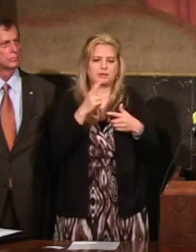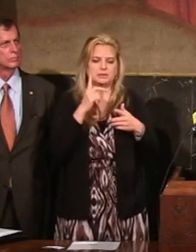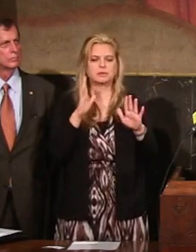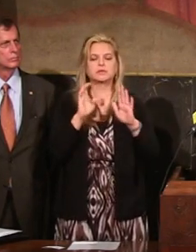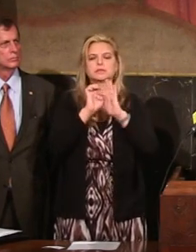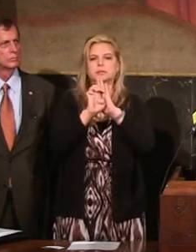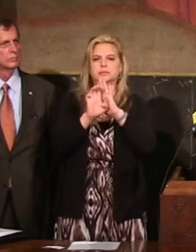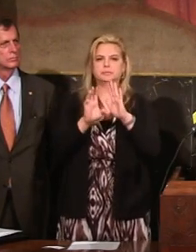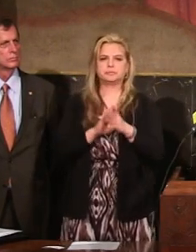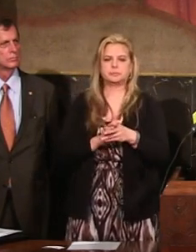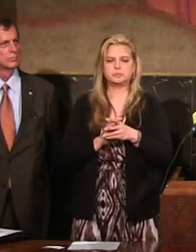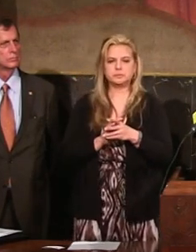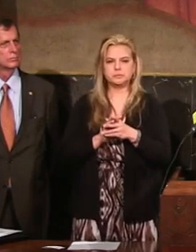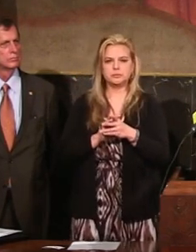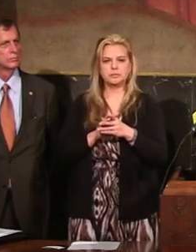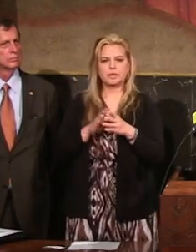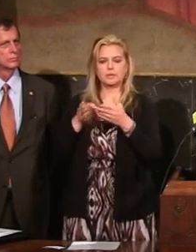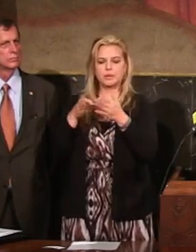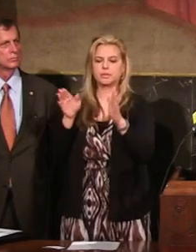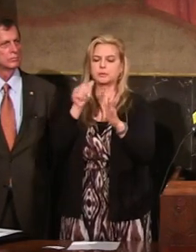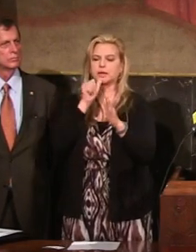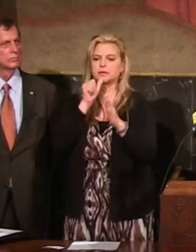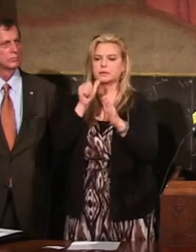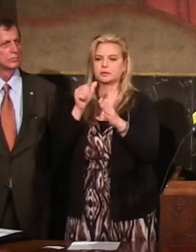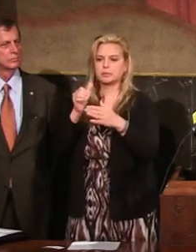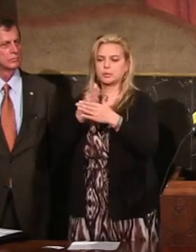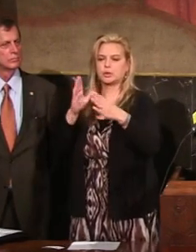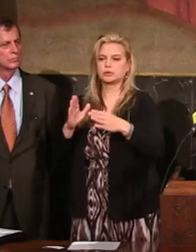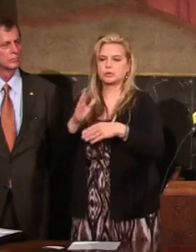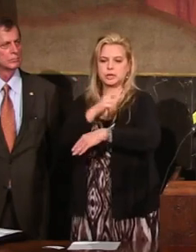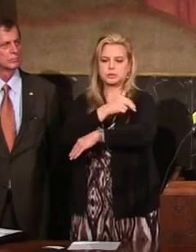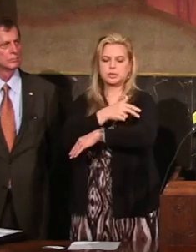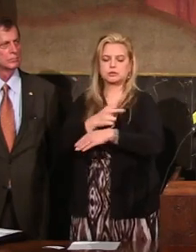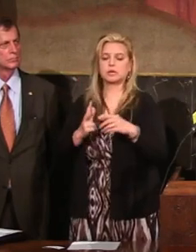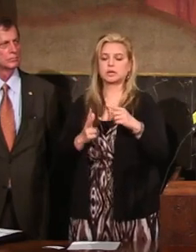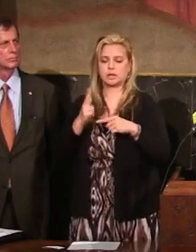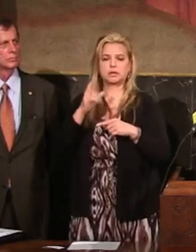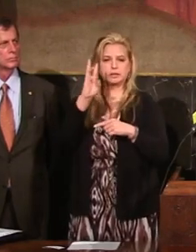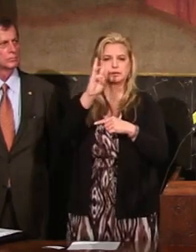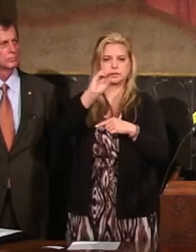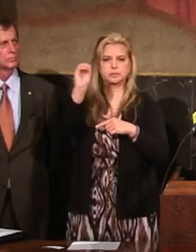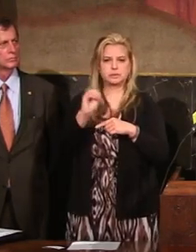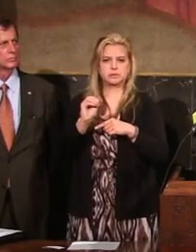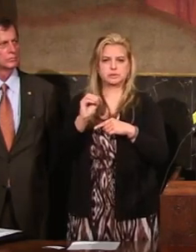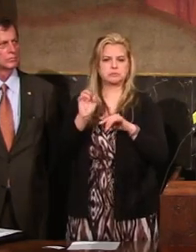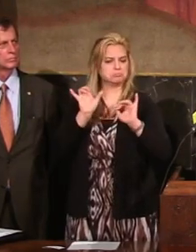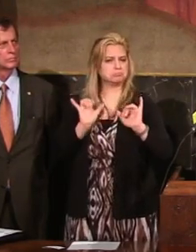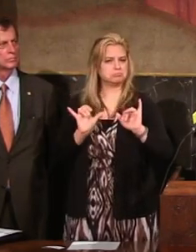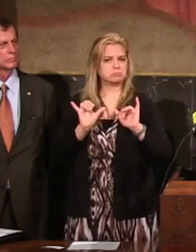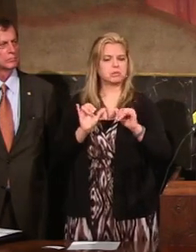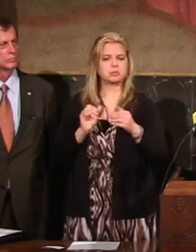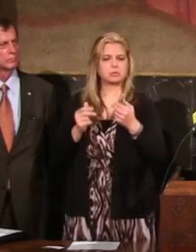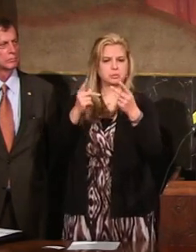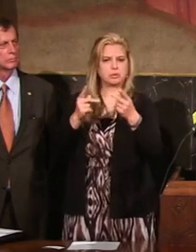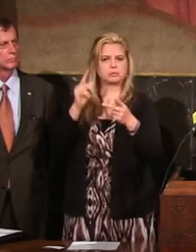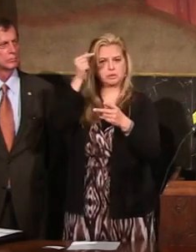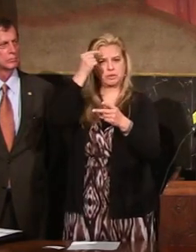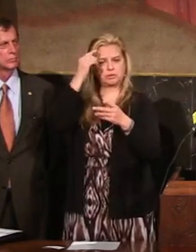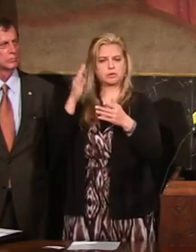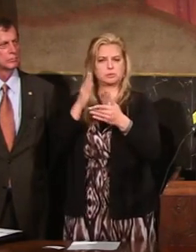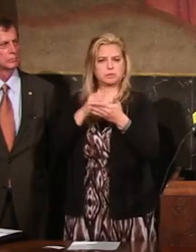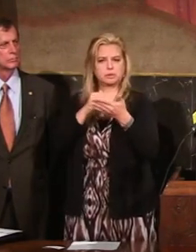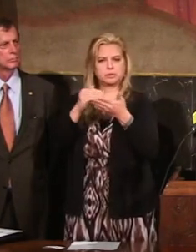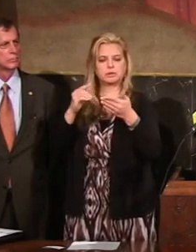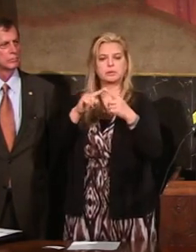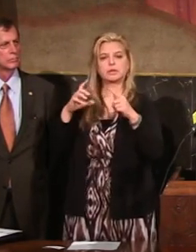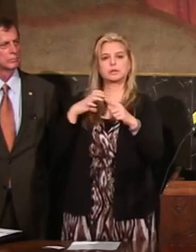example, the public-private partner hospitals remain cut at 6% as originally proposed in the governor's budget. The